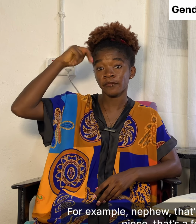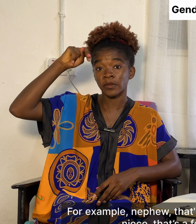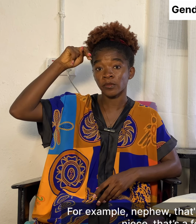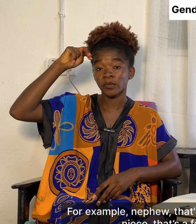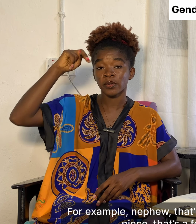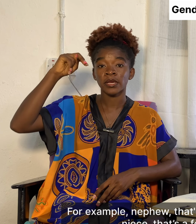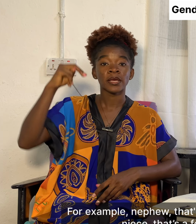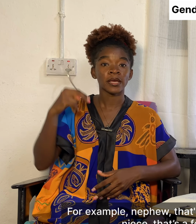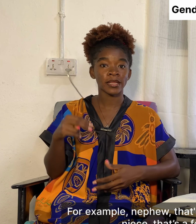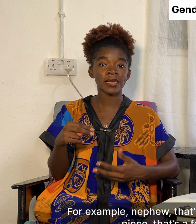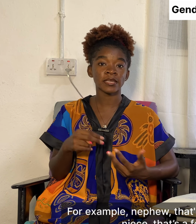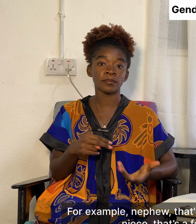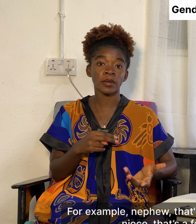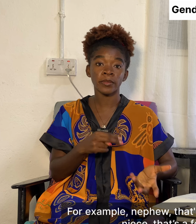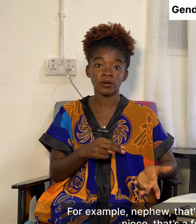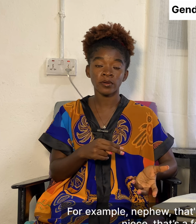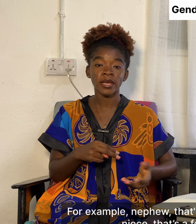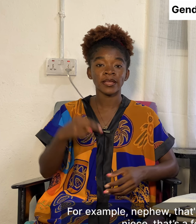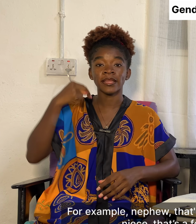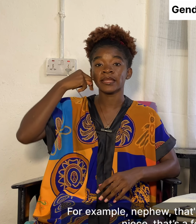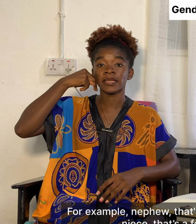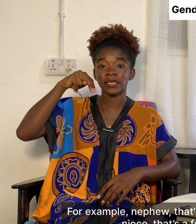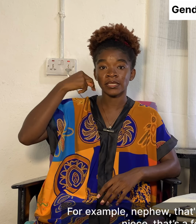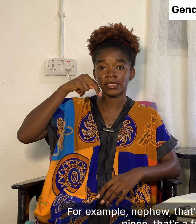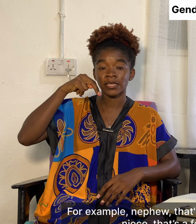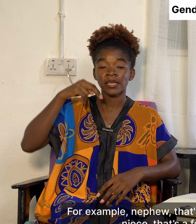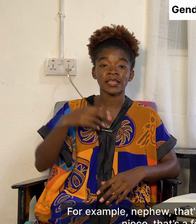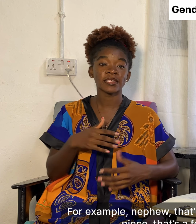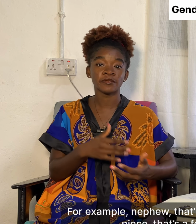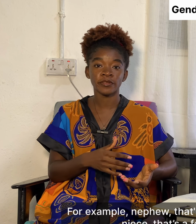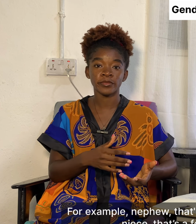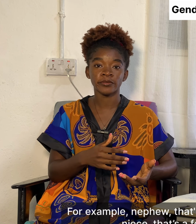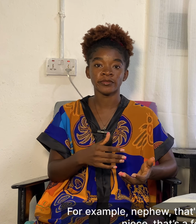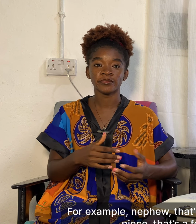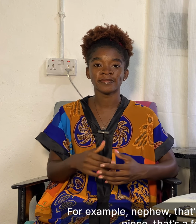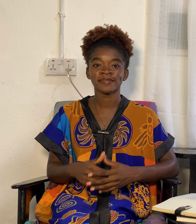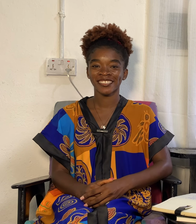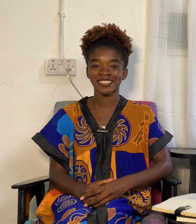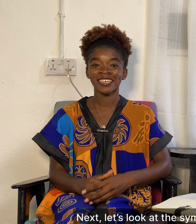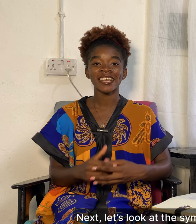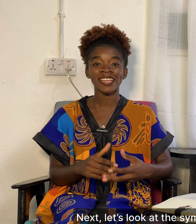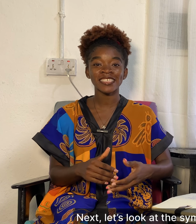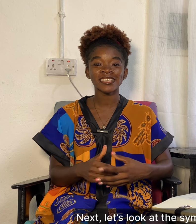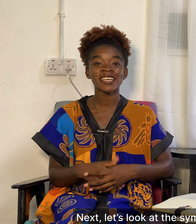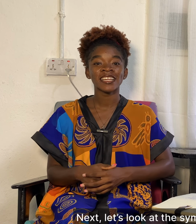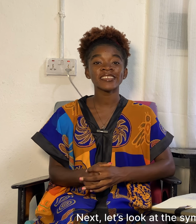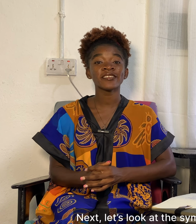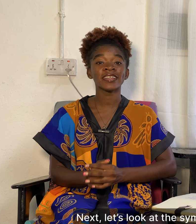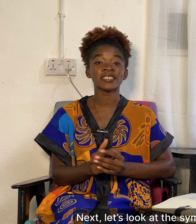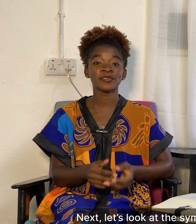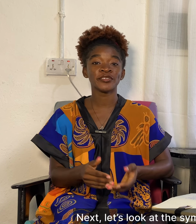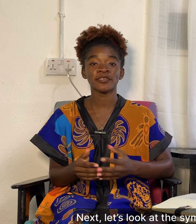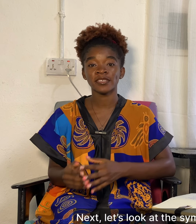nephew, that's a male, and then niece, that's a female. Next, let's look at the symmetry of